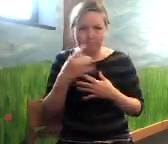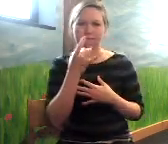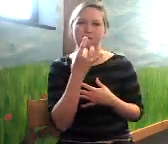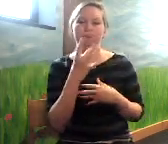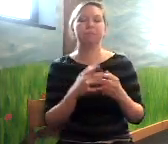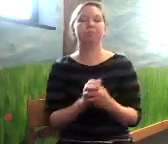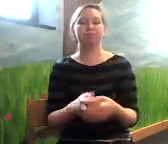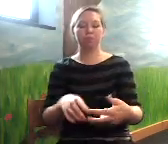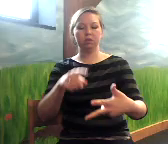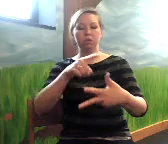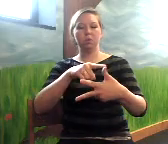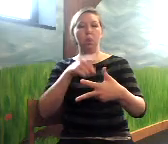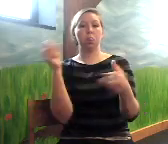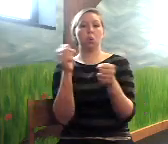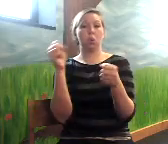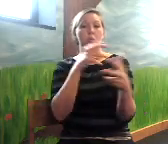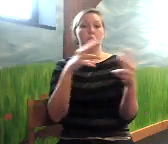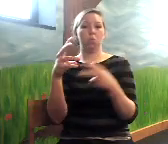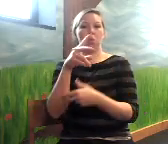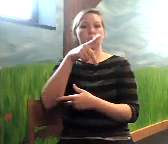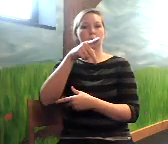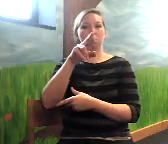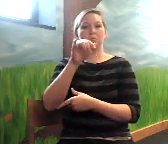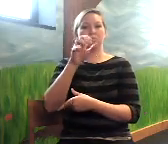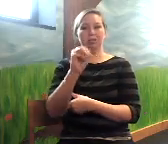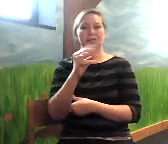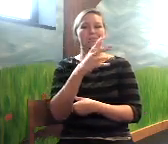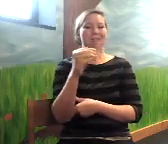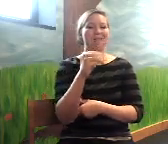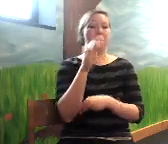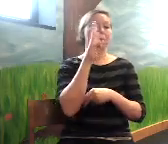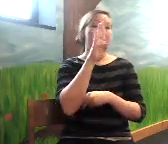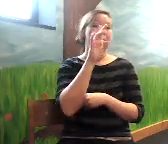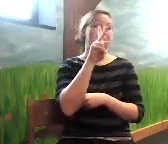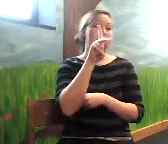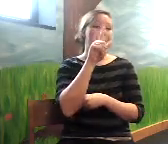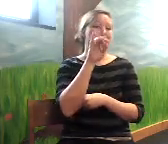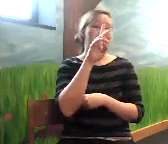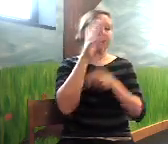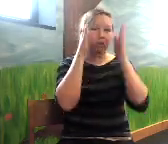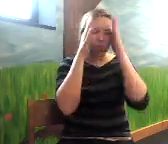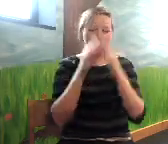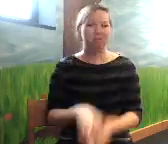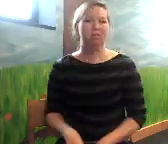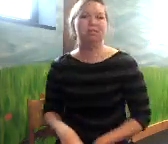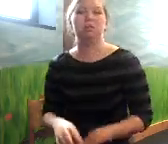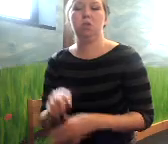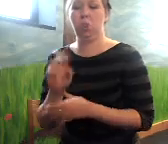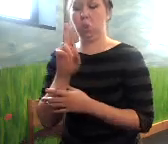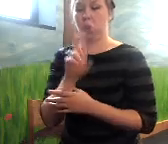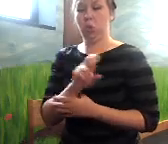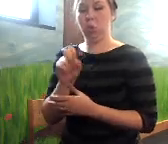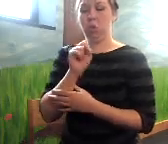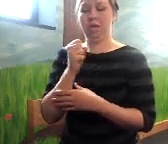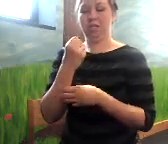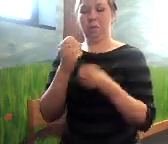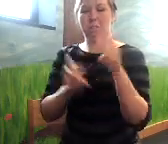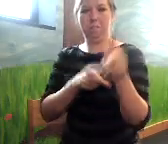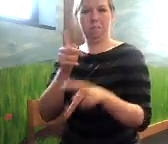these blinders on. In other words, they looked at Vietnam, what was happening there, and they made decisions with these